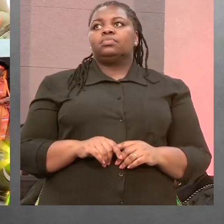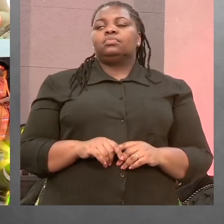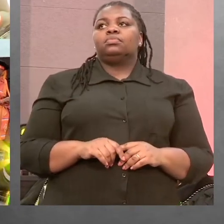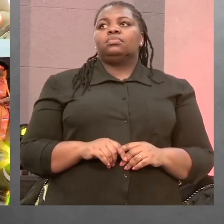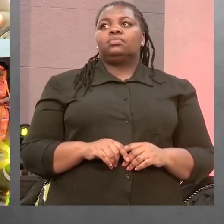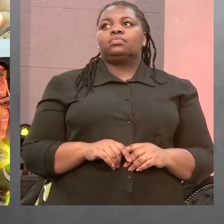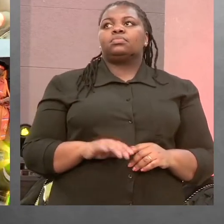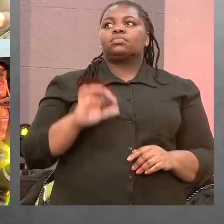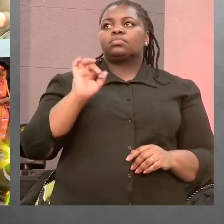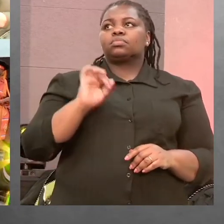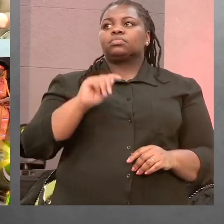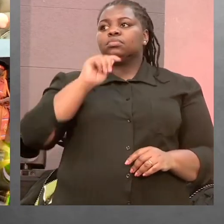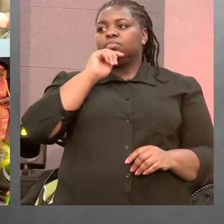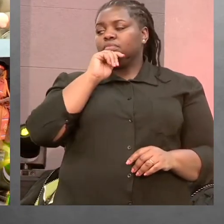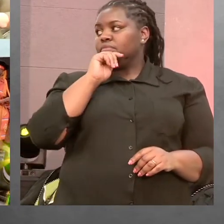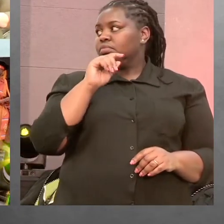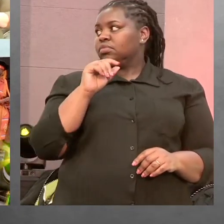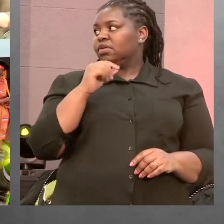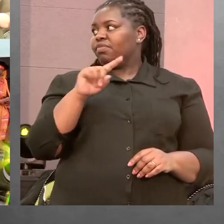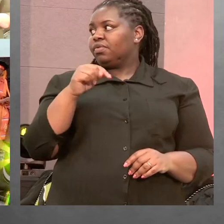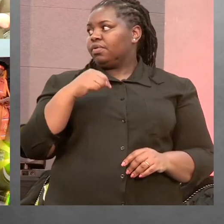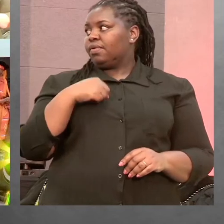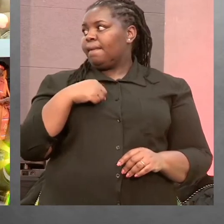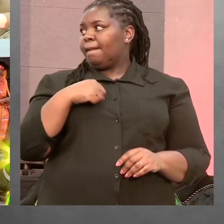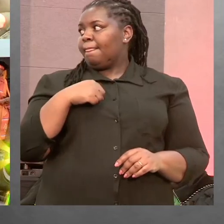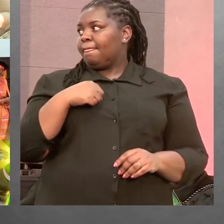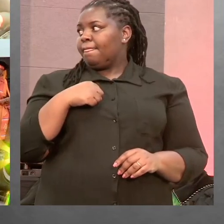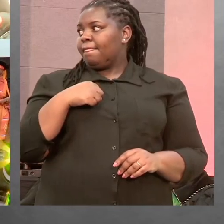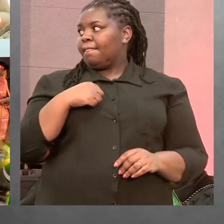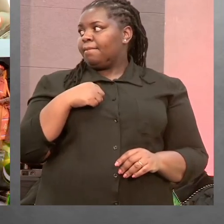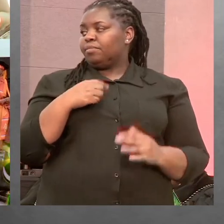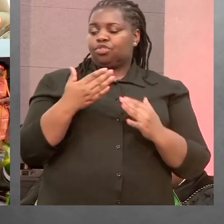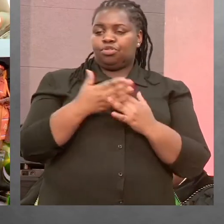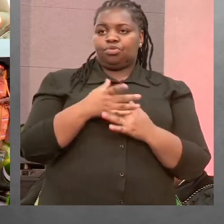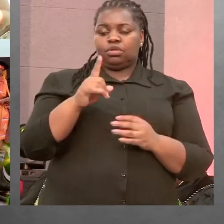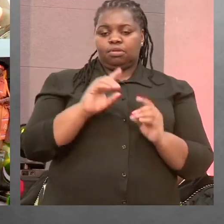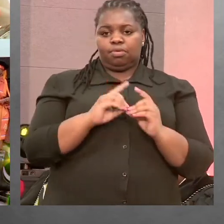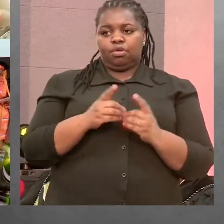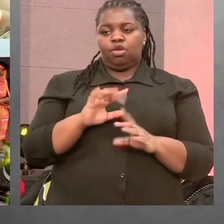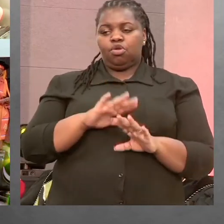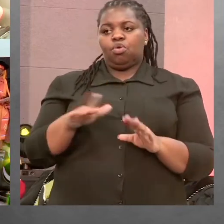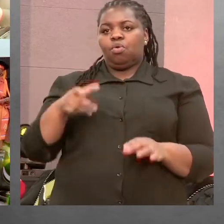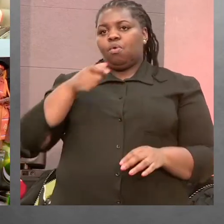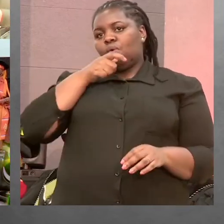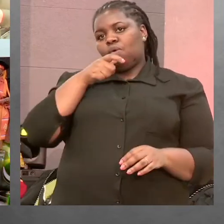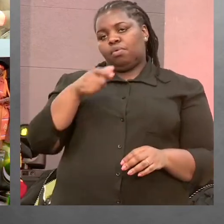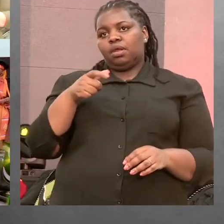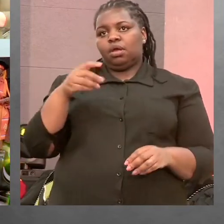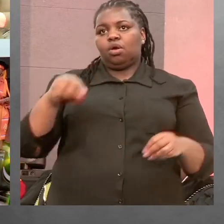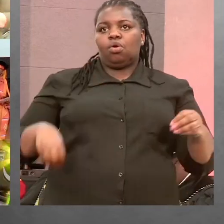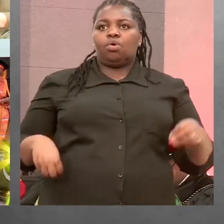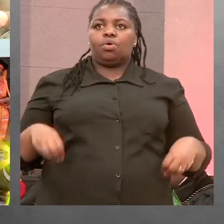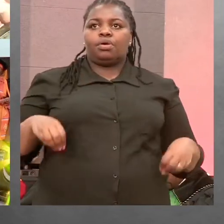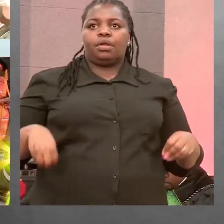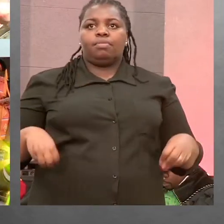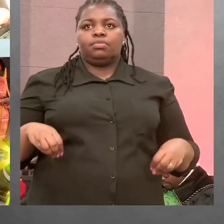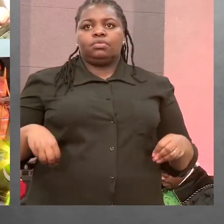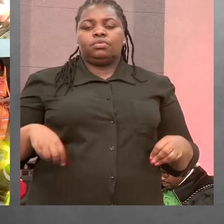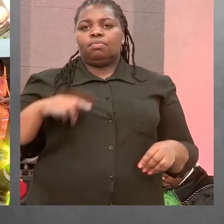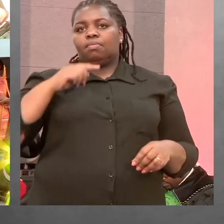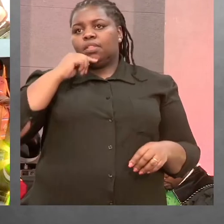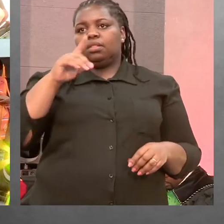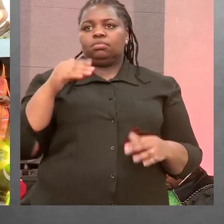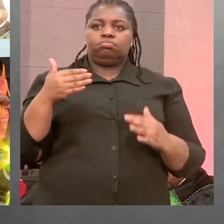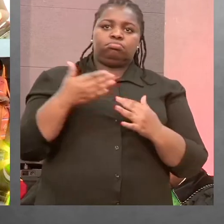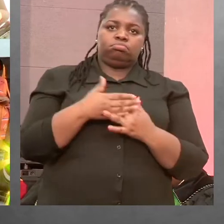It would be remiss of me, Chancellor, through the department, not to comment on the corrupt elements who are distracting